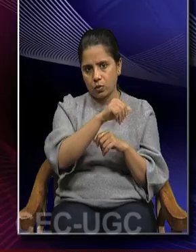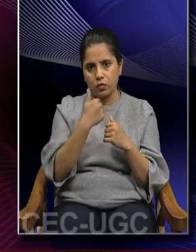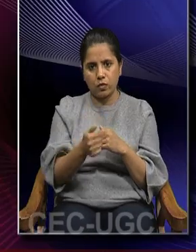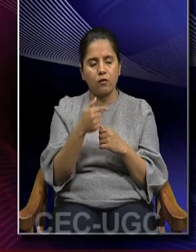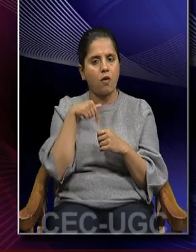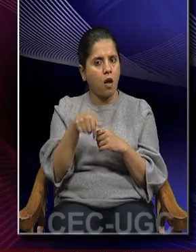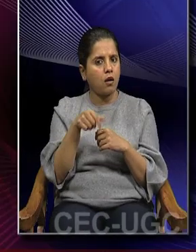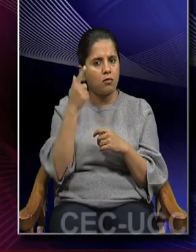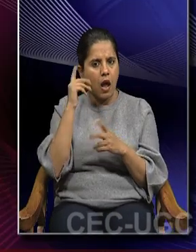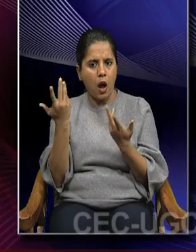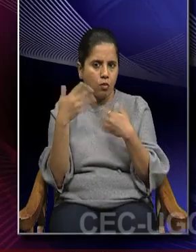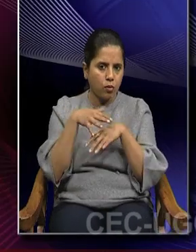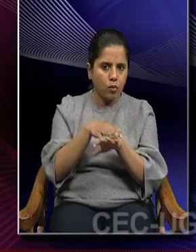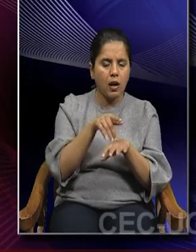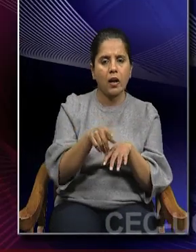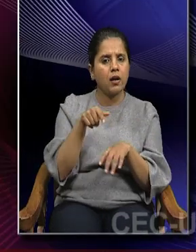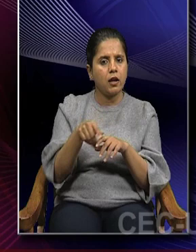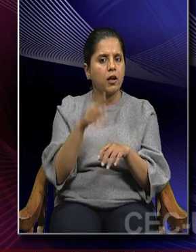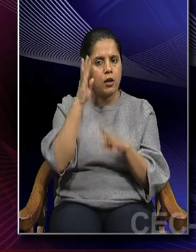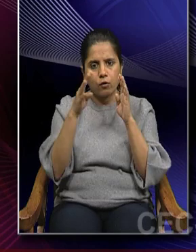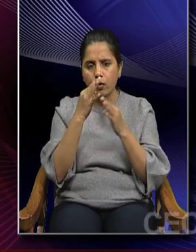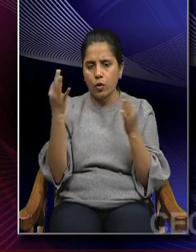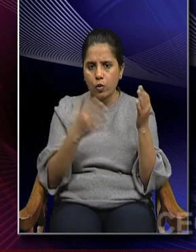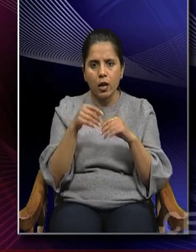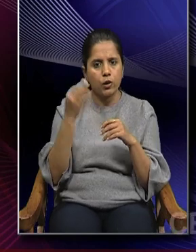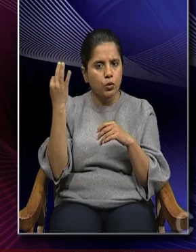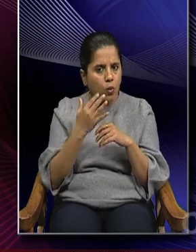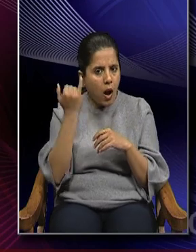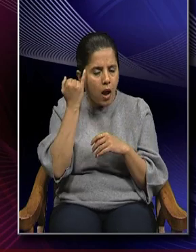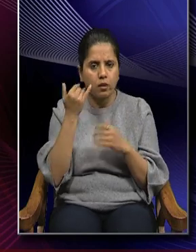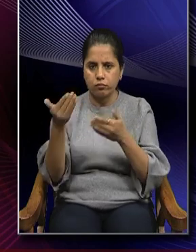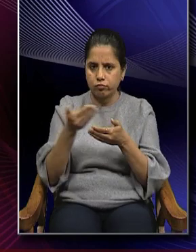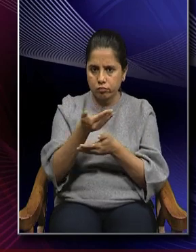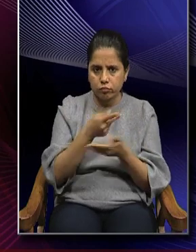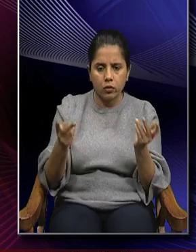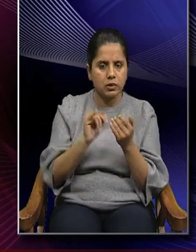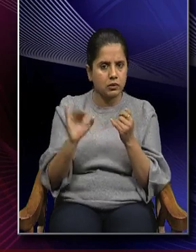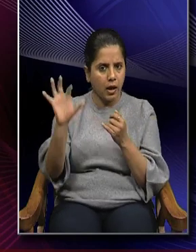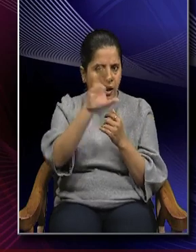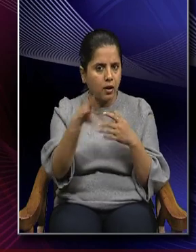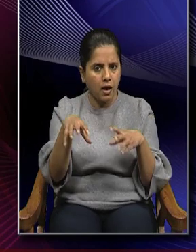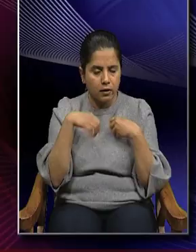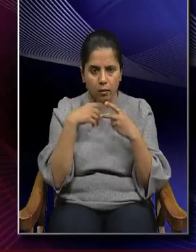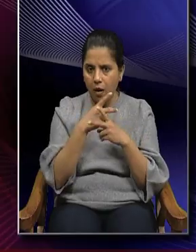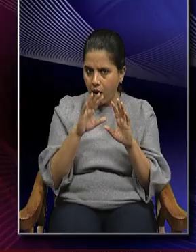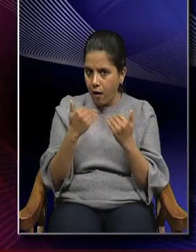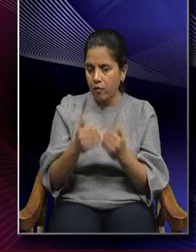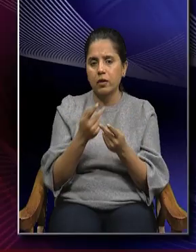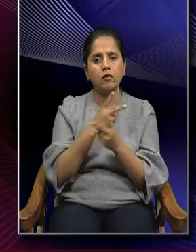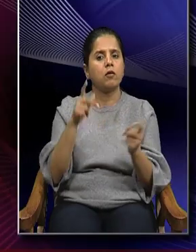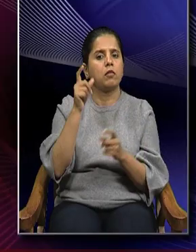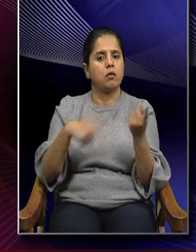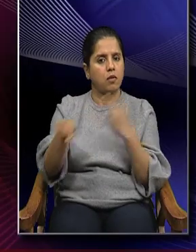of innovations, and it explains the passage of a new idea through stages of adoption by different